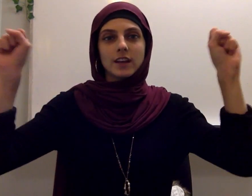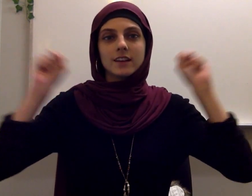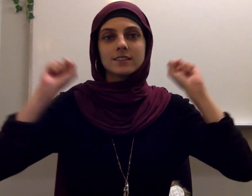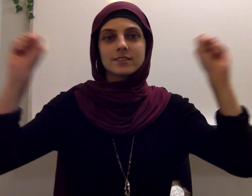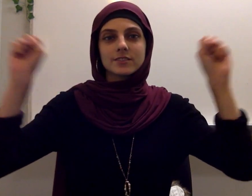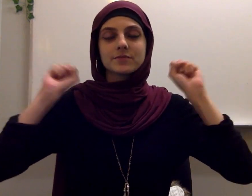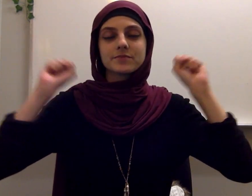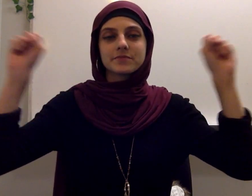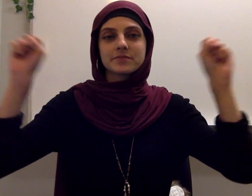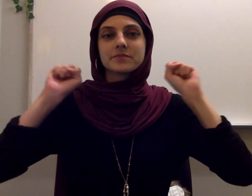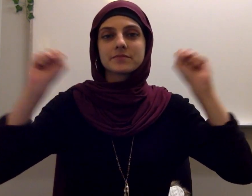Exercise.